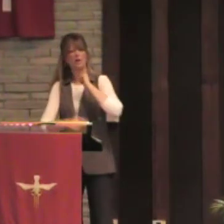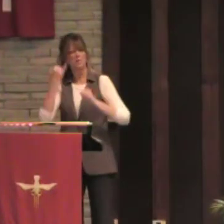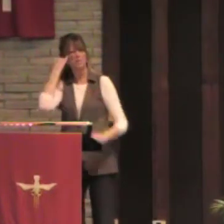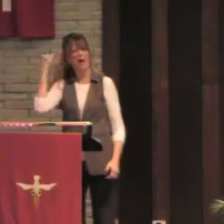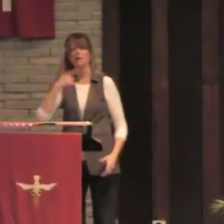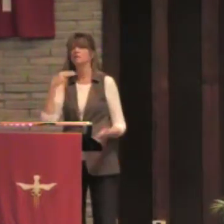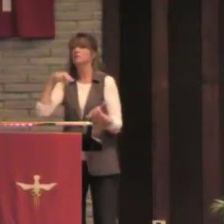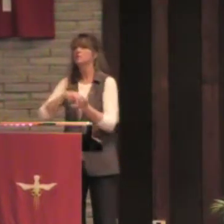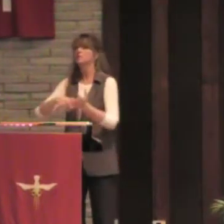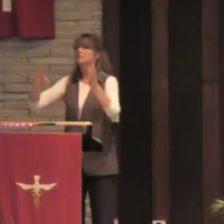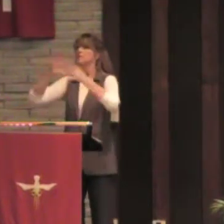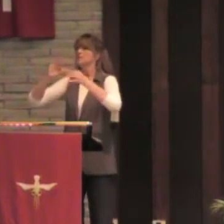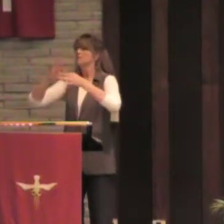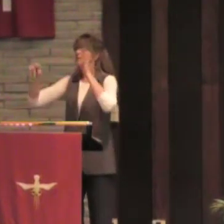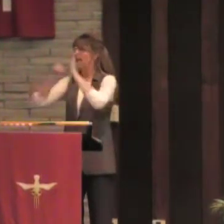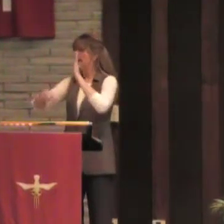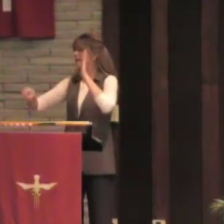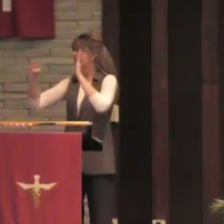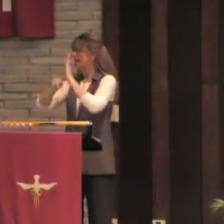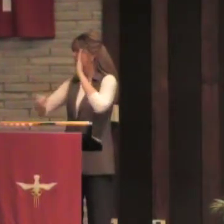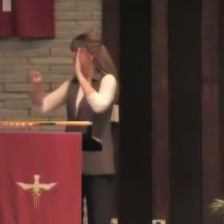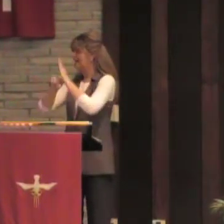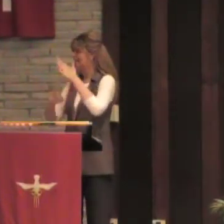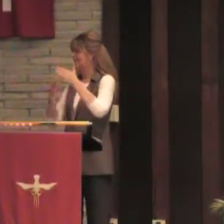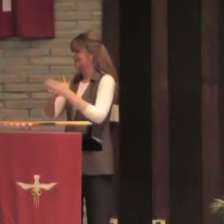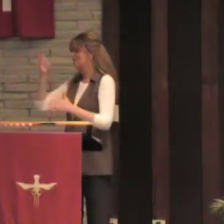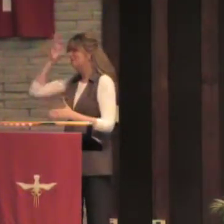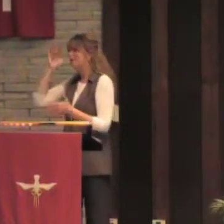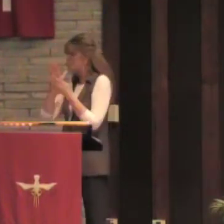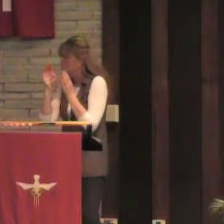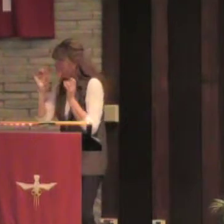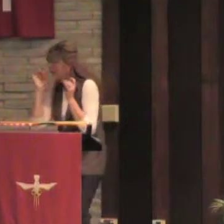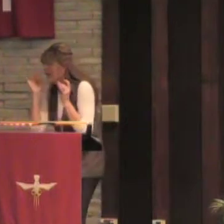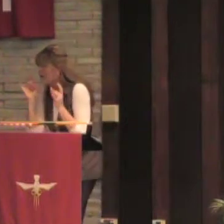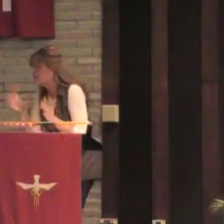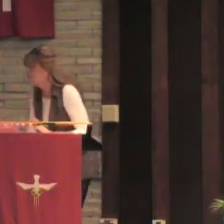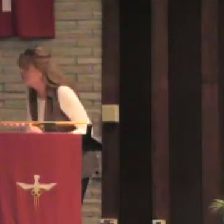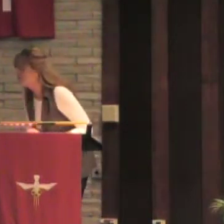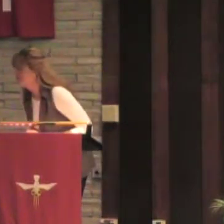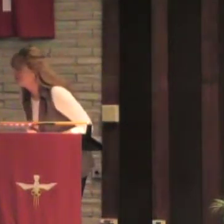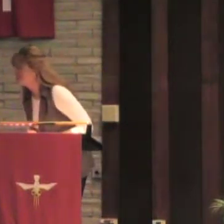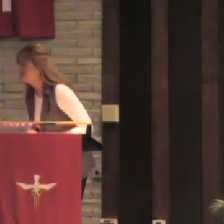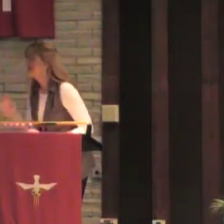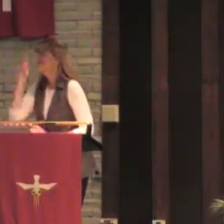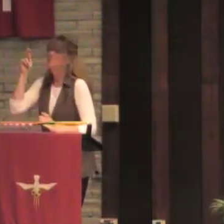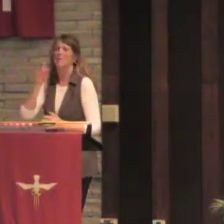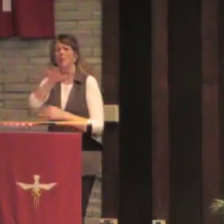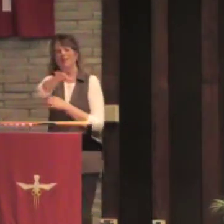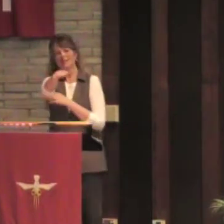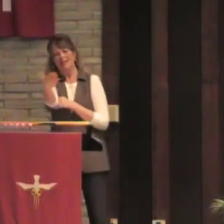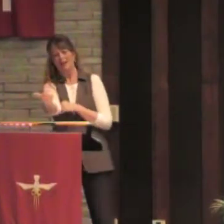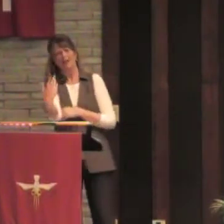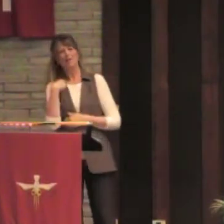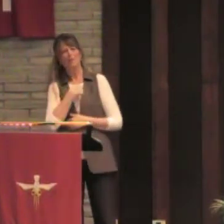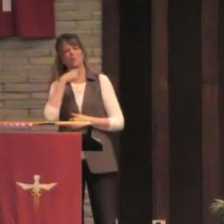not punish my half-brother when he raped my sister. He would just get out there and air all the dirty laundry. That would be